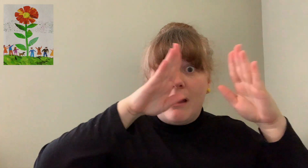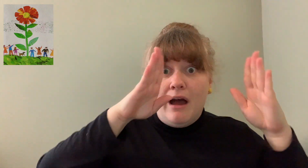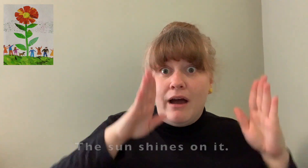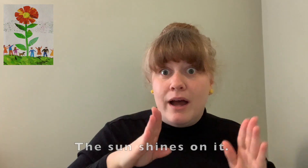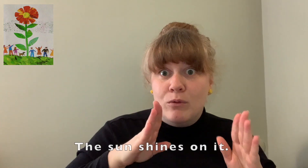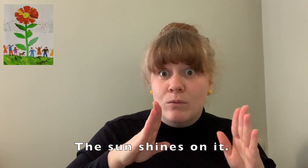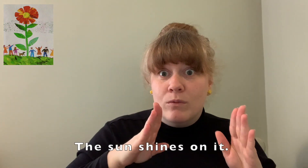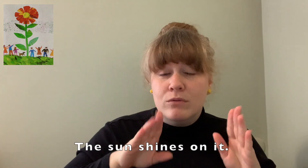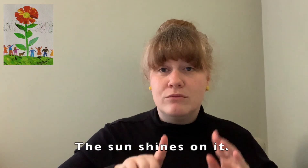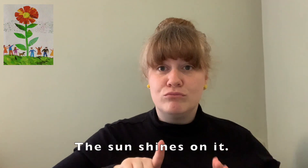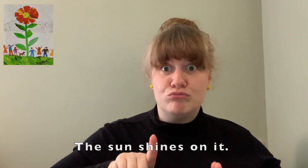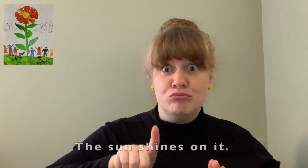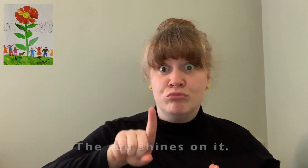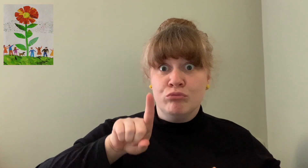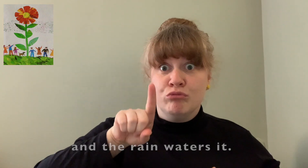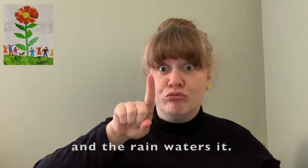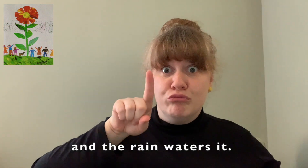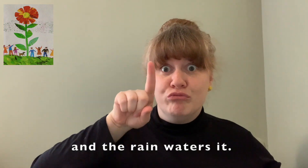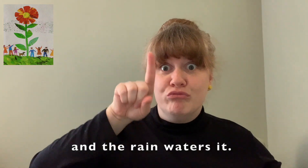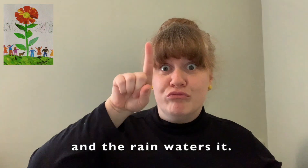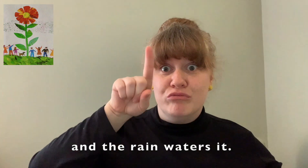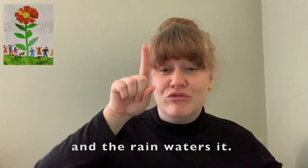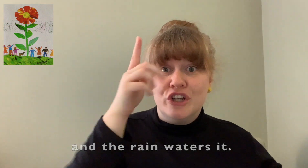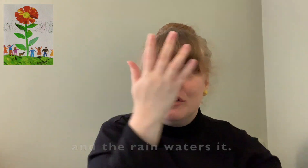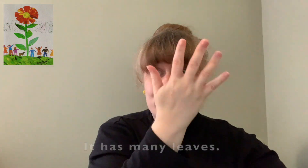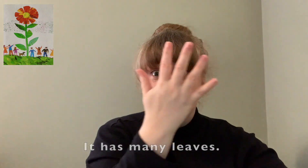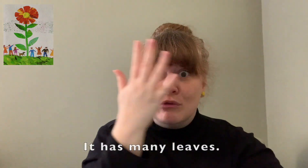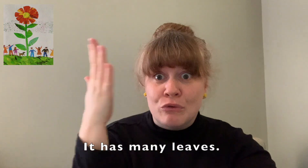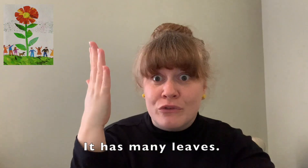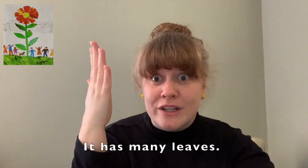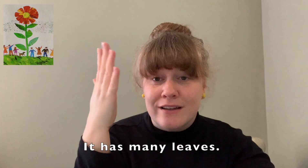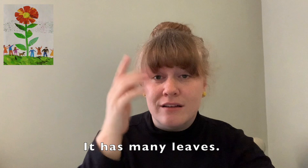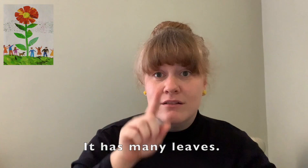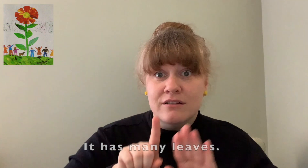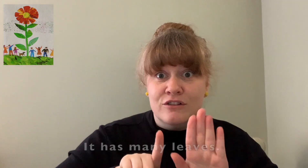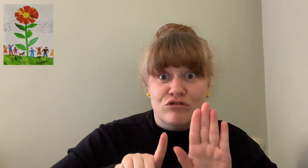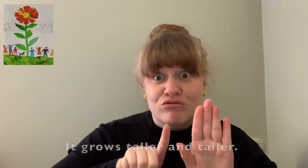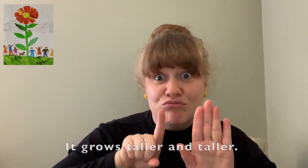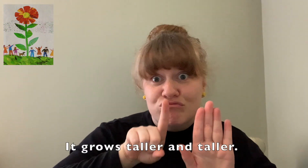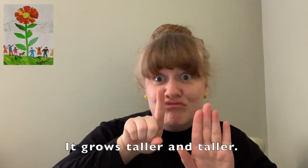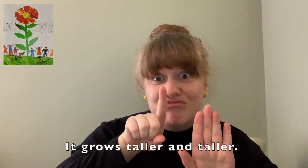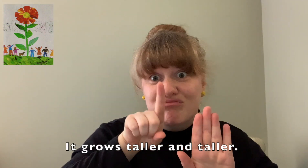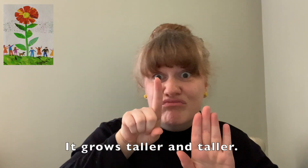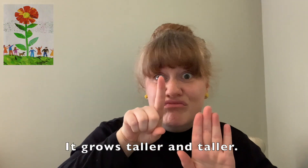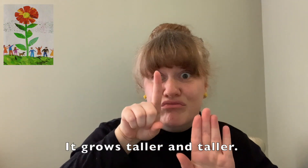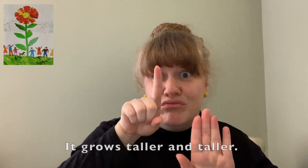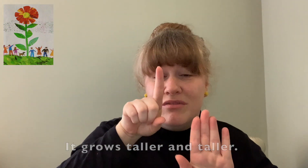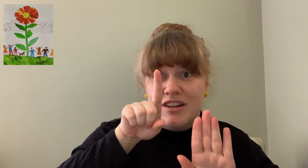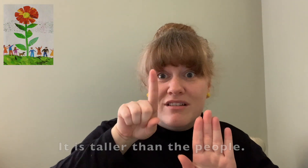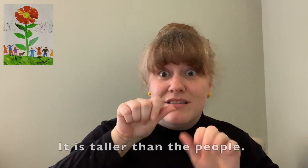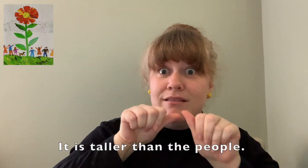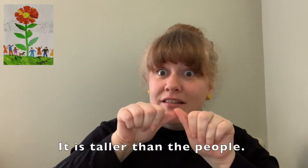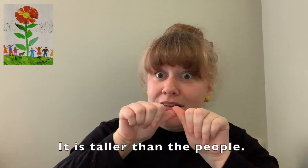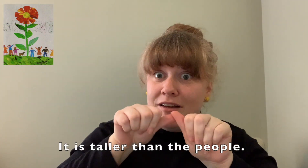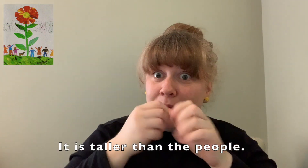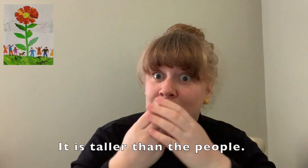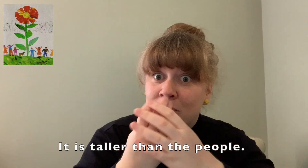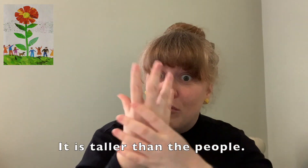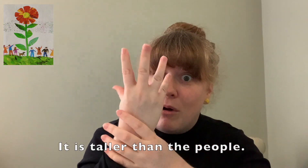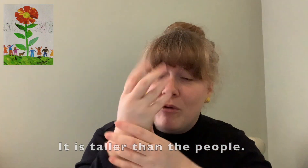The sun shines on it and the rain waters it. It has many leaves. It grows taller and taller. It is taller than the people.